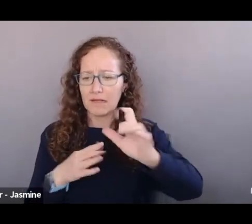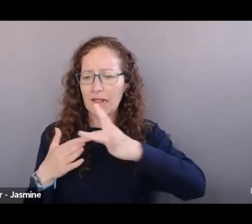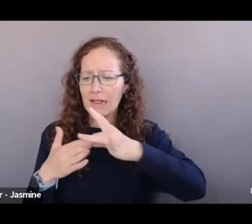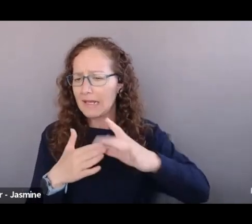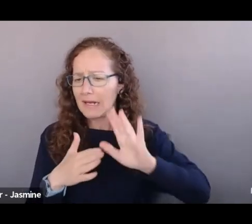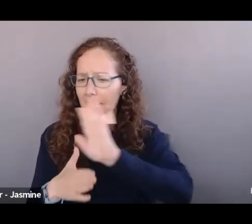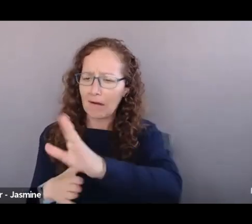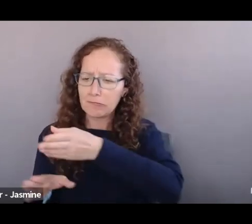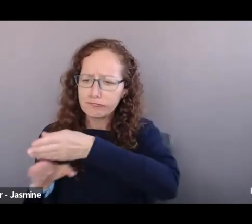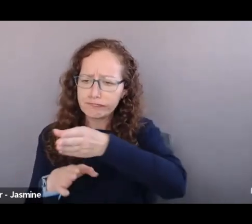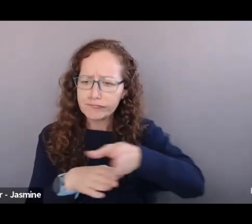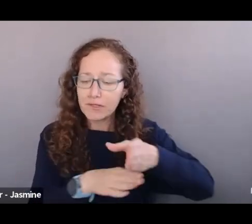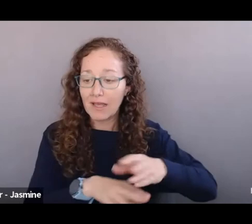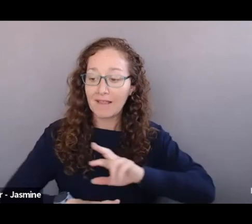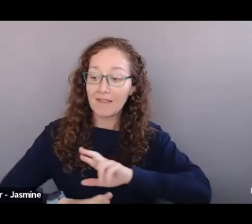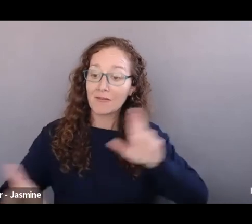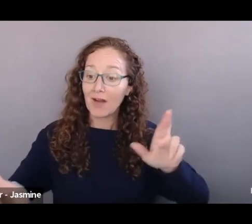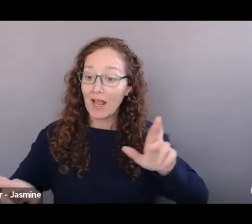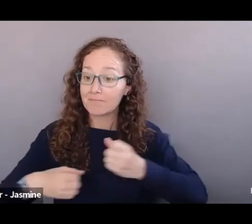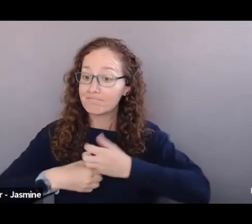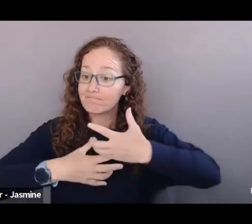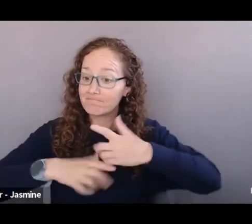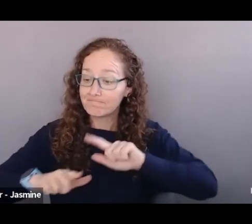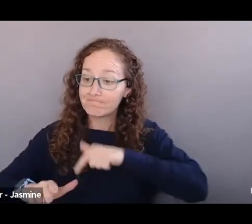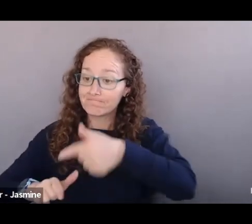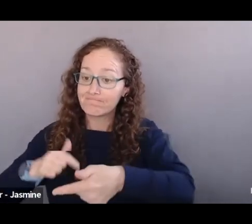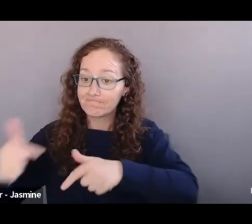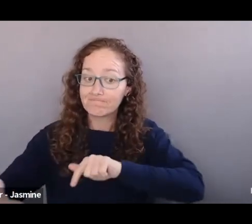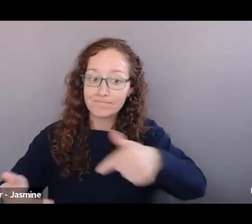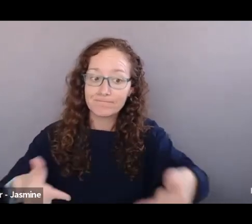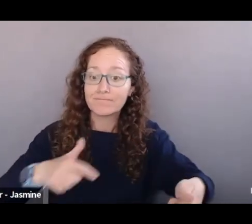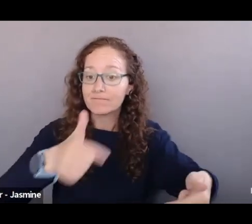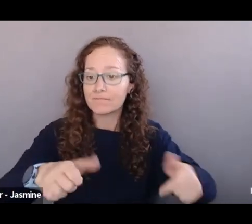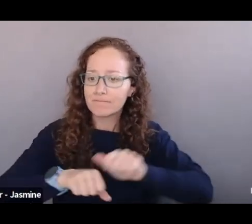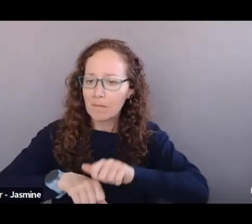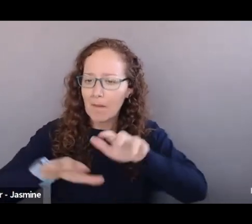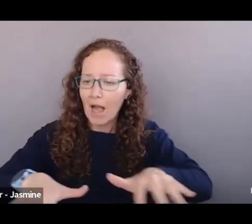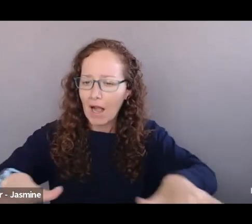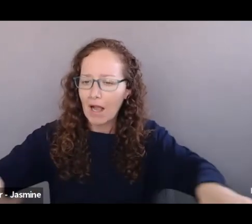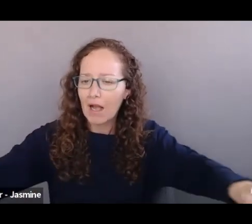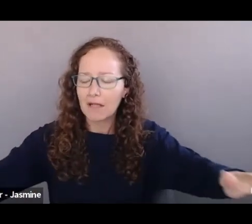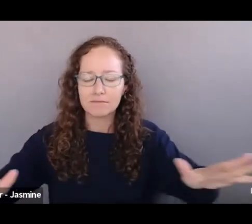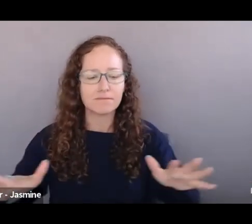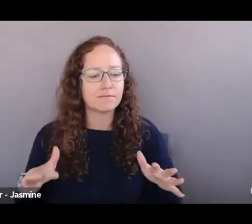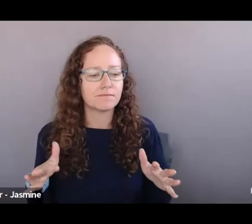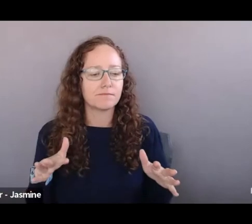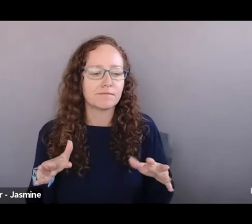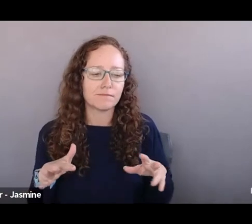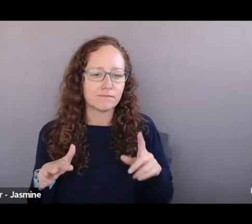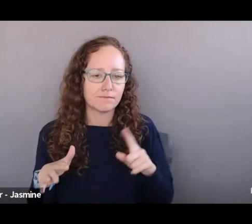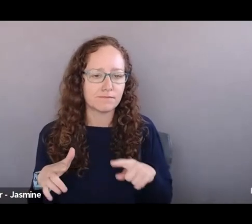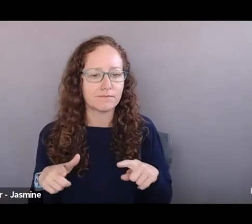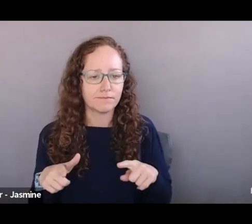the baton of revolution on to a next generation. These were the artists who helped shape an